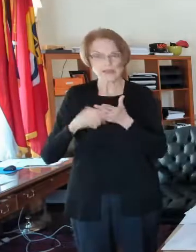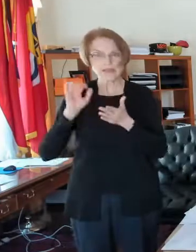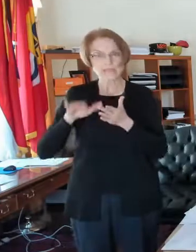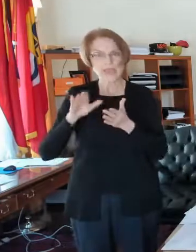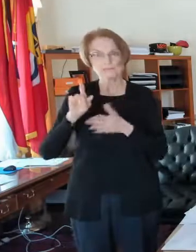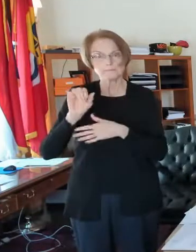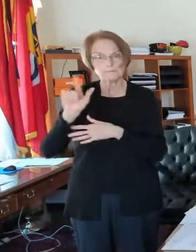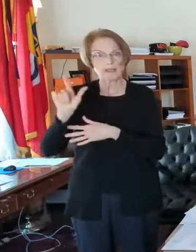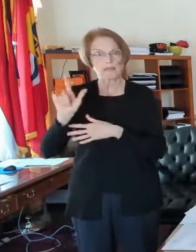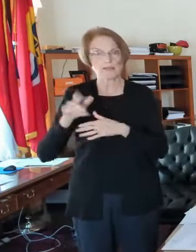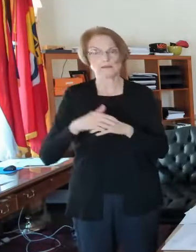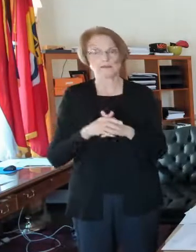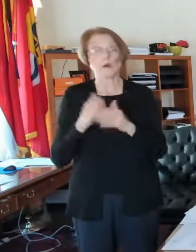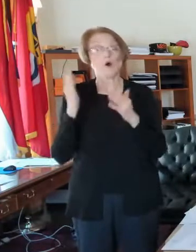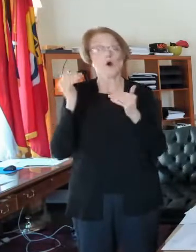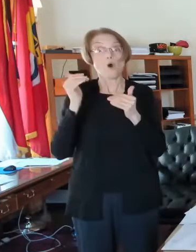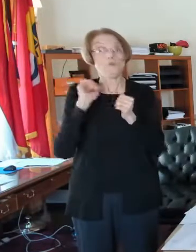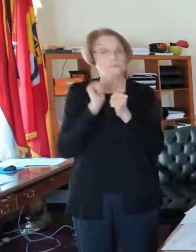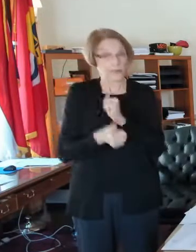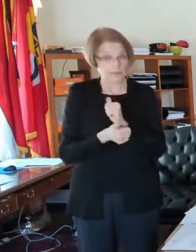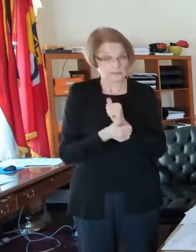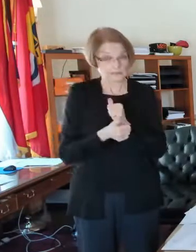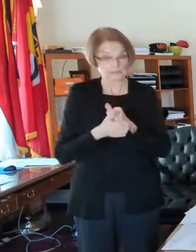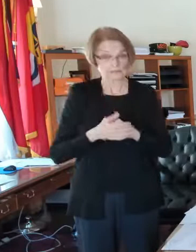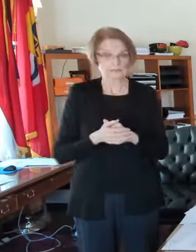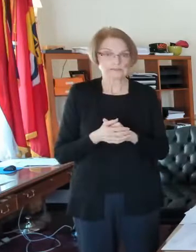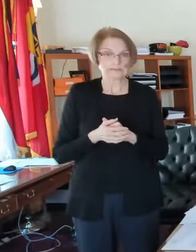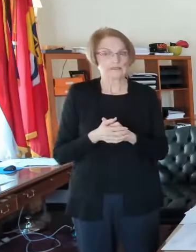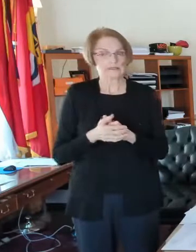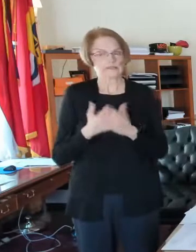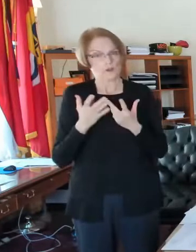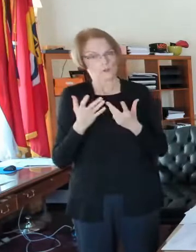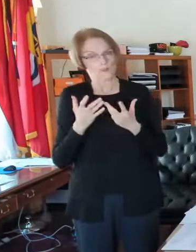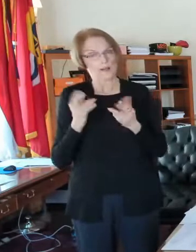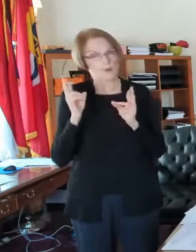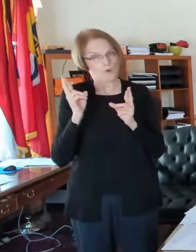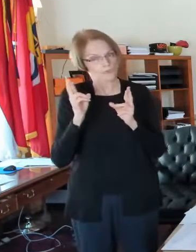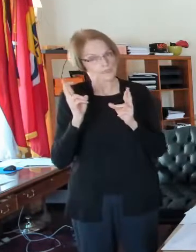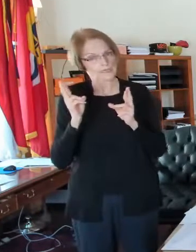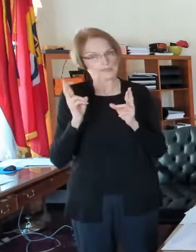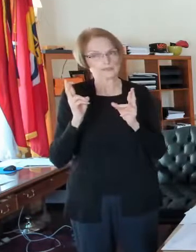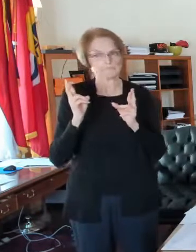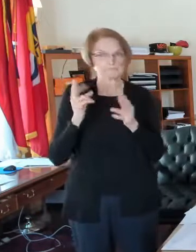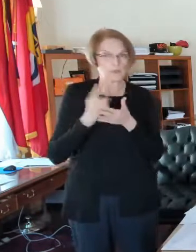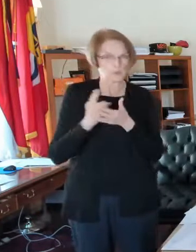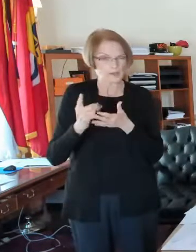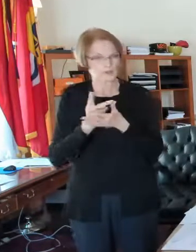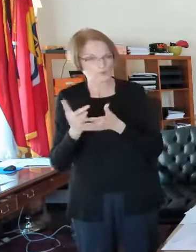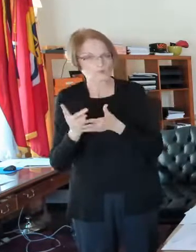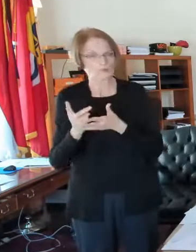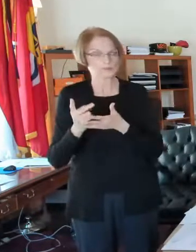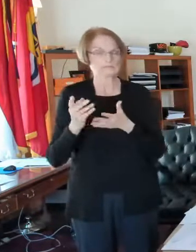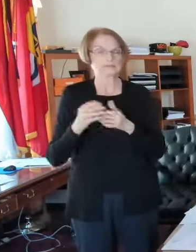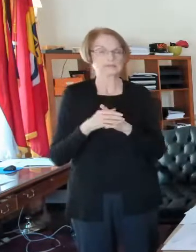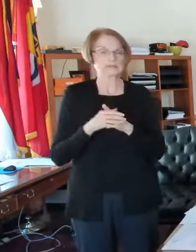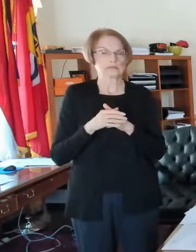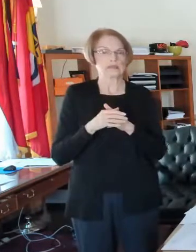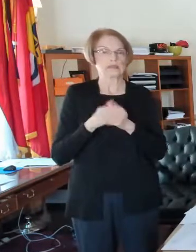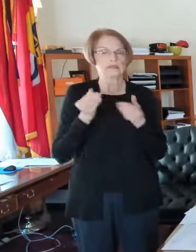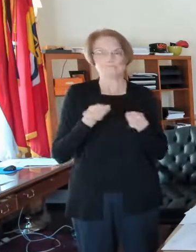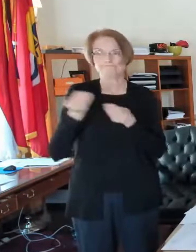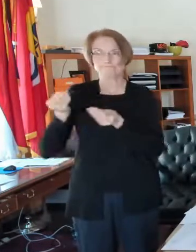Expect it to, hope that it will pass. Don't want to be overly optimistic here, you know, within the next week or so. Then go over to the